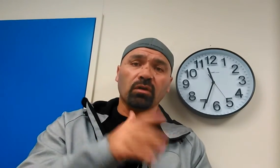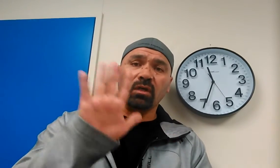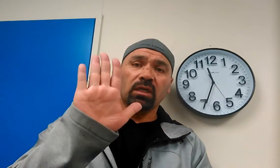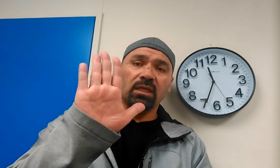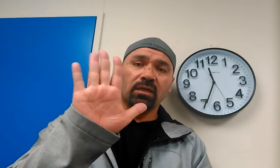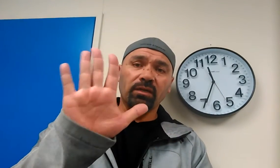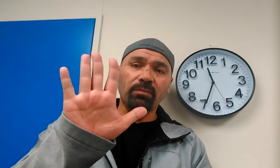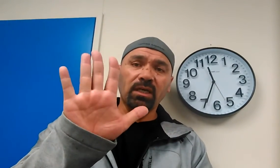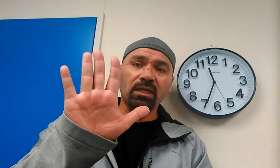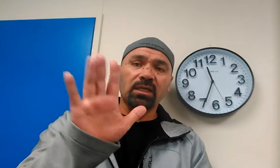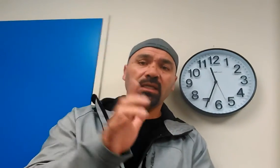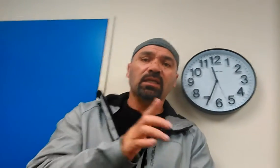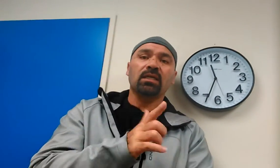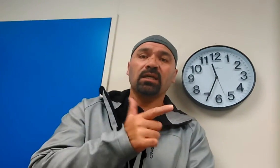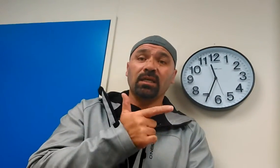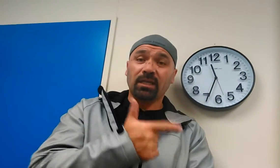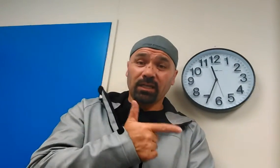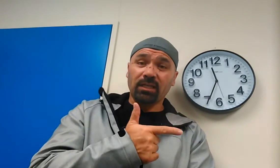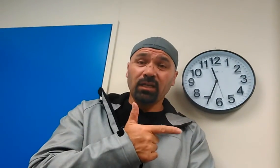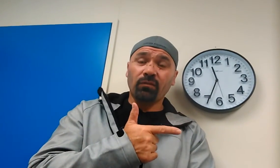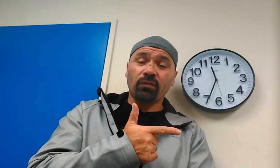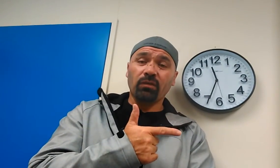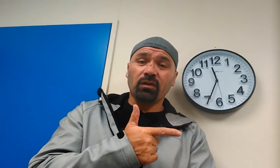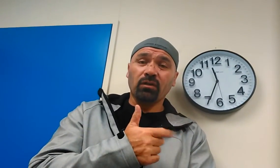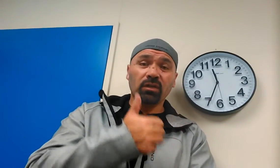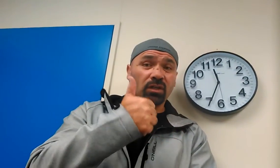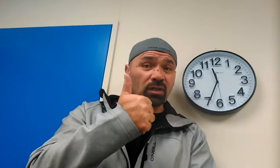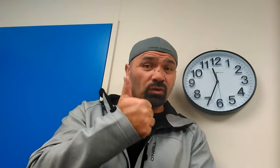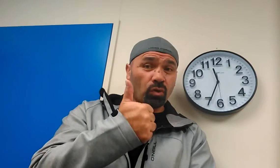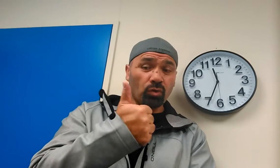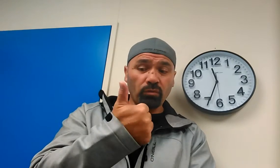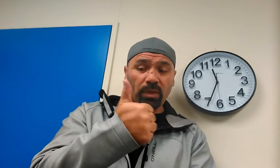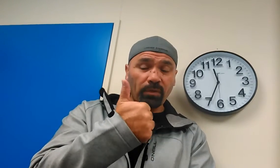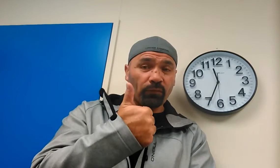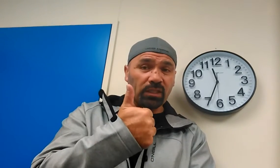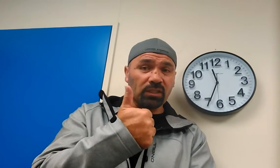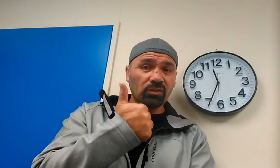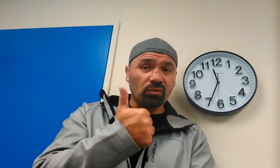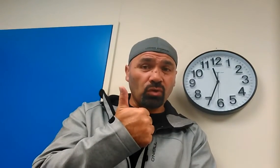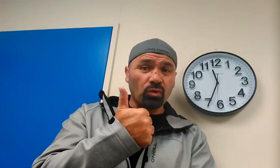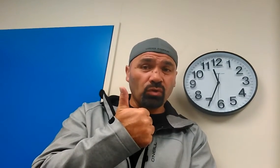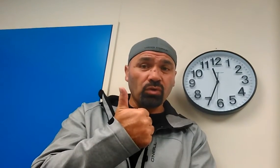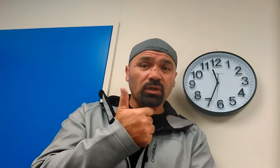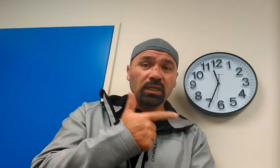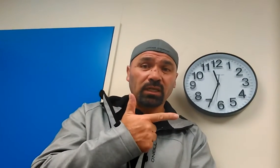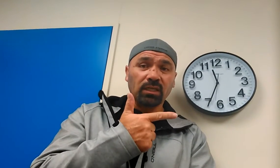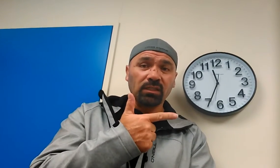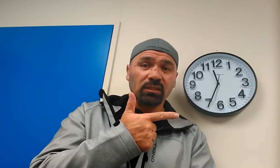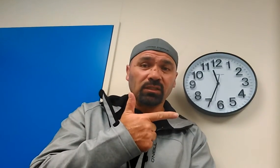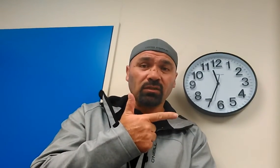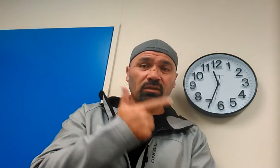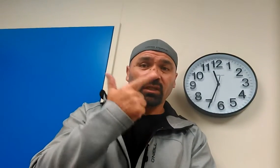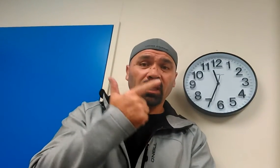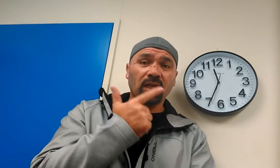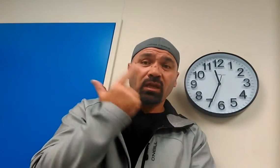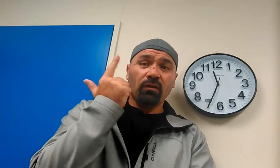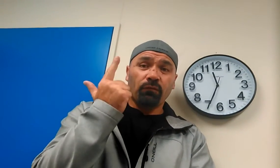o'clock. Rima karaka, 5 o'clock. Ono, remember facing you. Ono karaka, 6 o'clock.